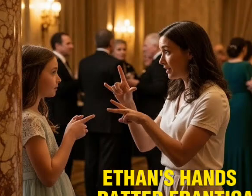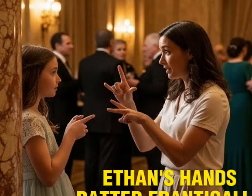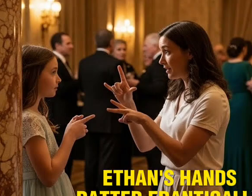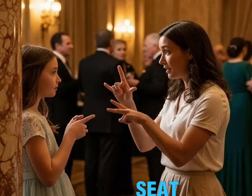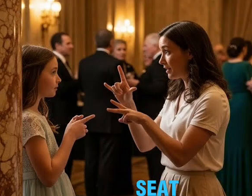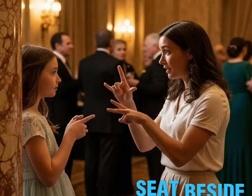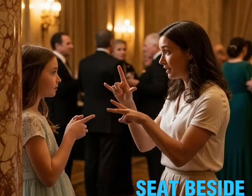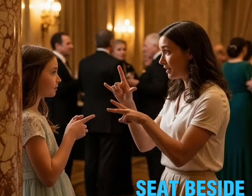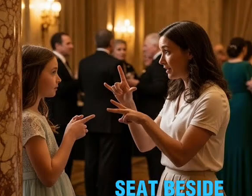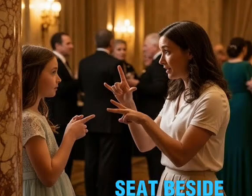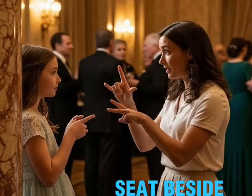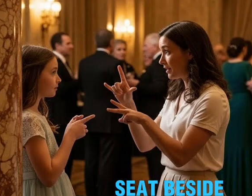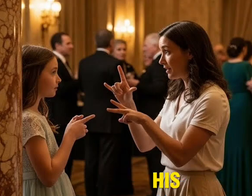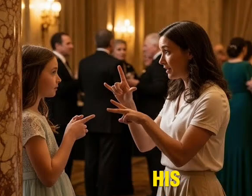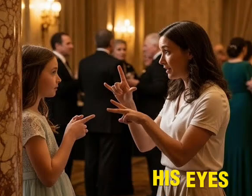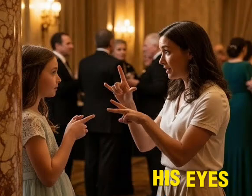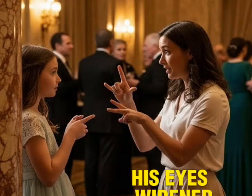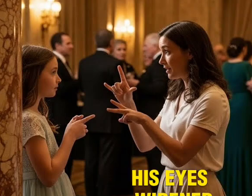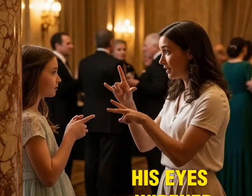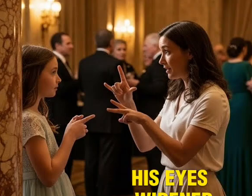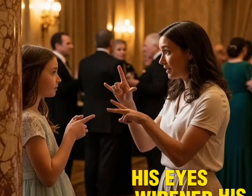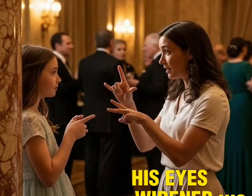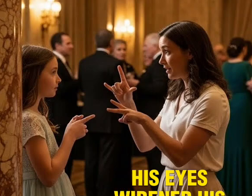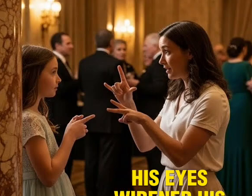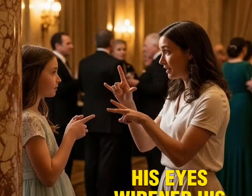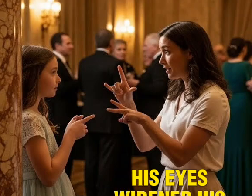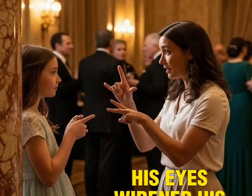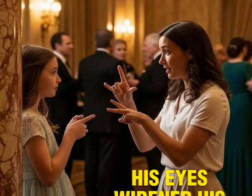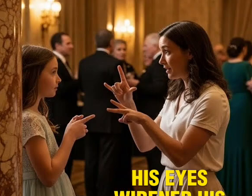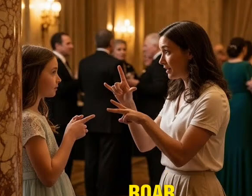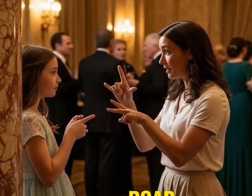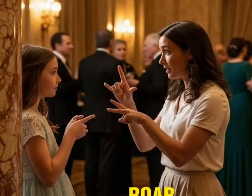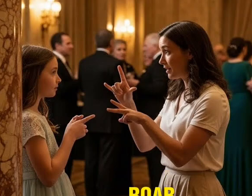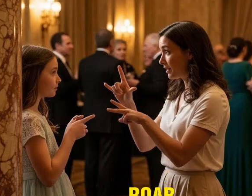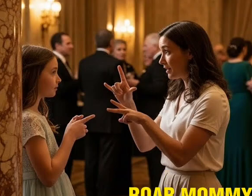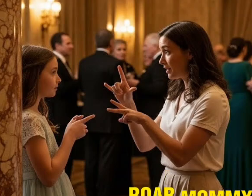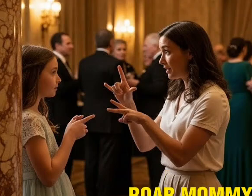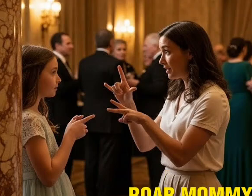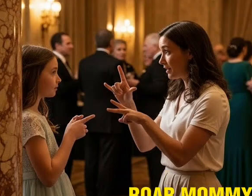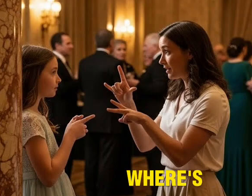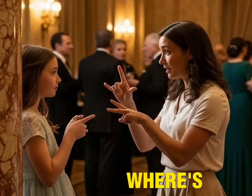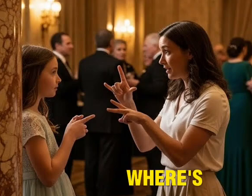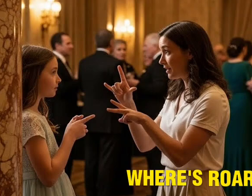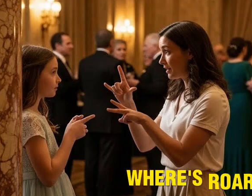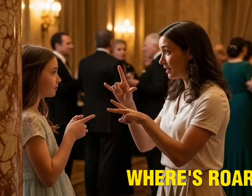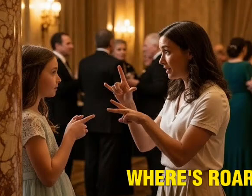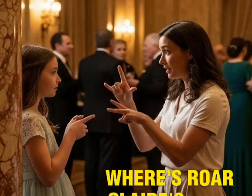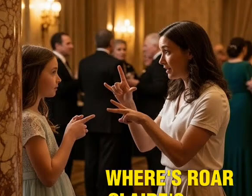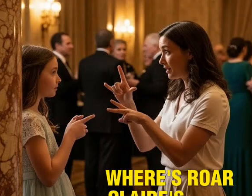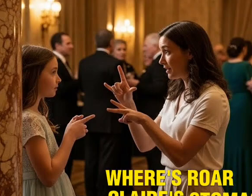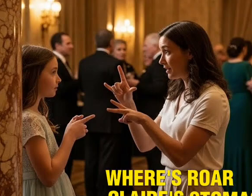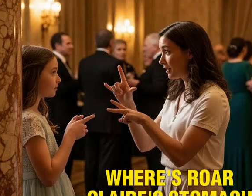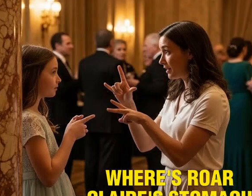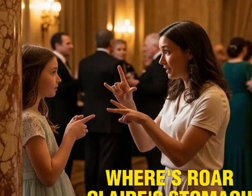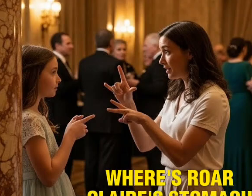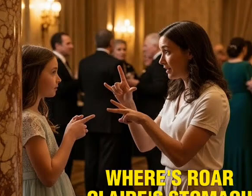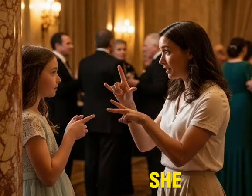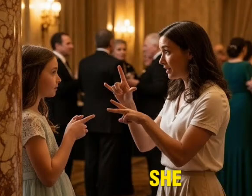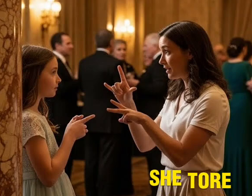at the seat beside him. His eyes widened, his lip trembled. "Roar, Mommy, where's Roar?" Claire's stomach dropped. She tore through